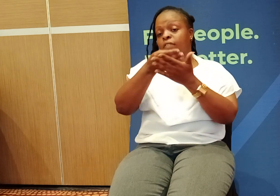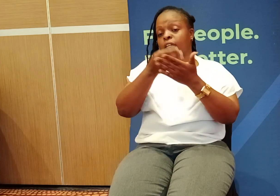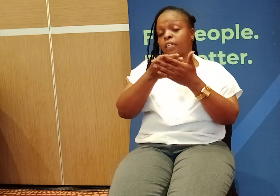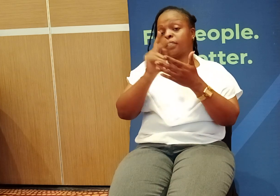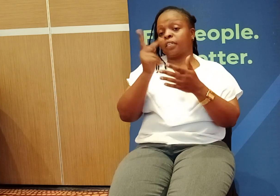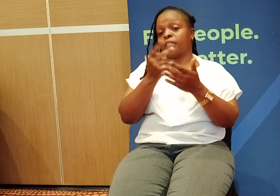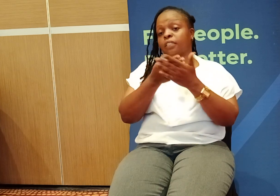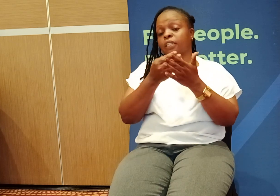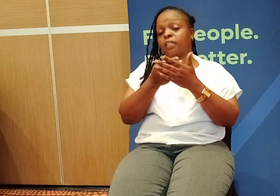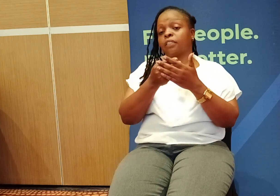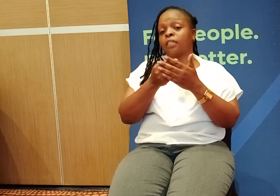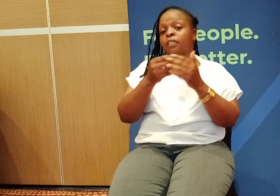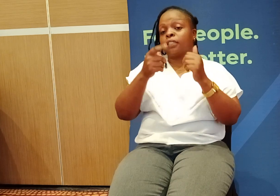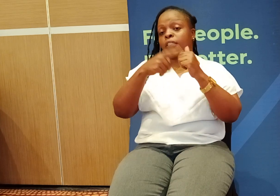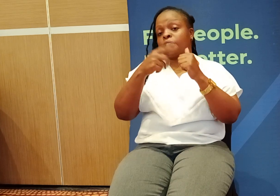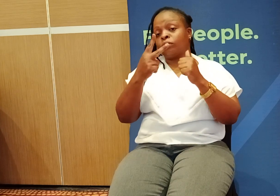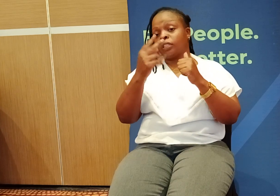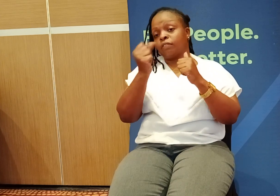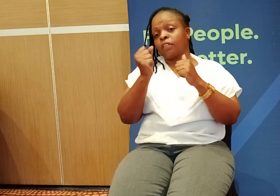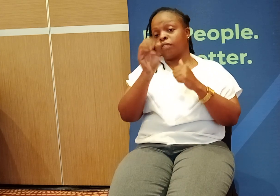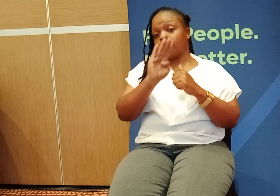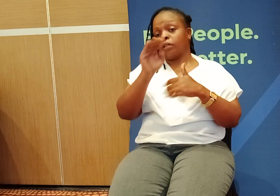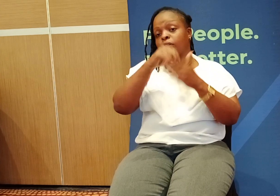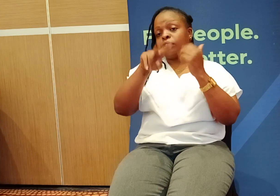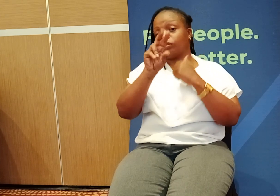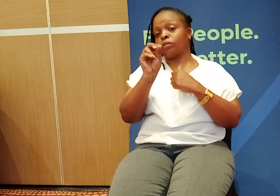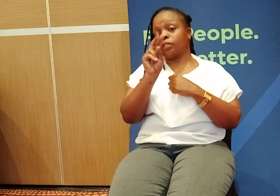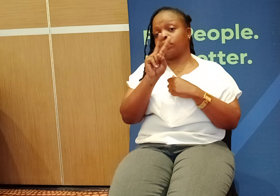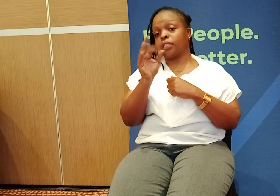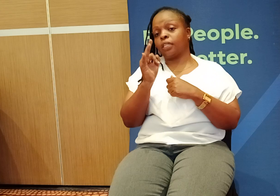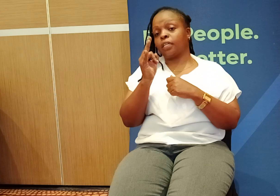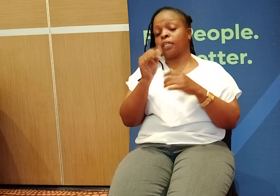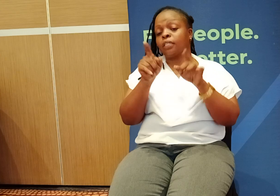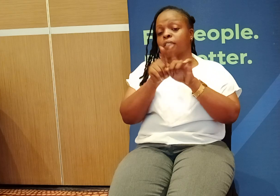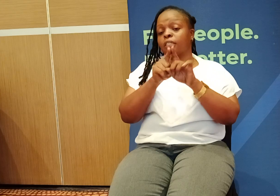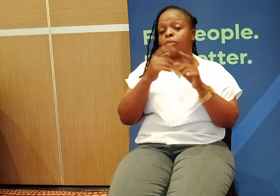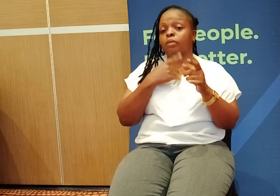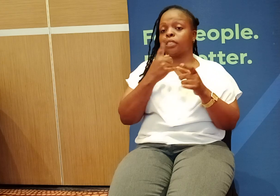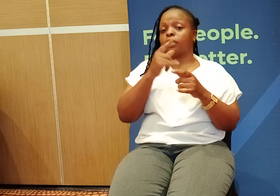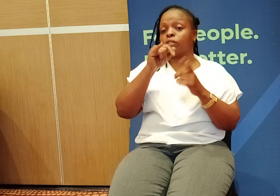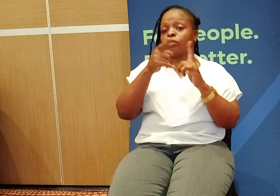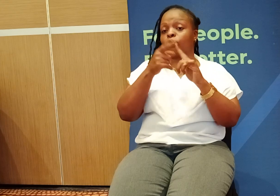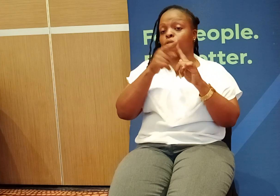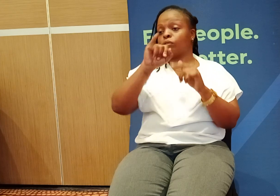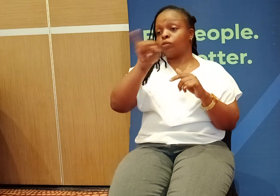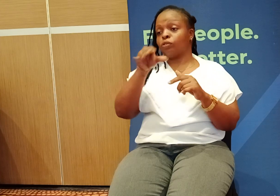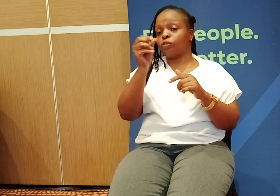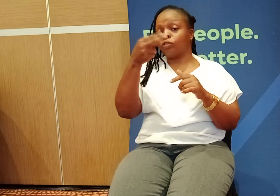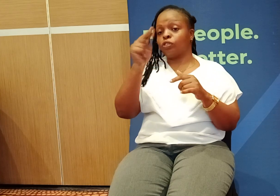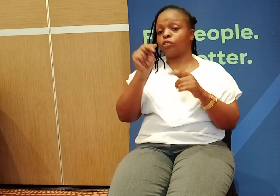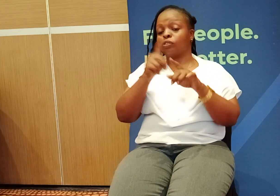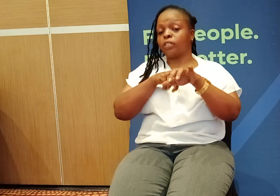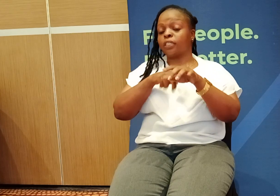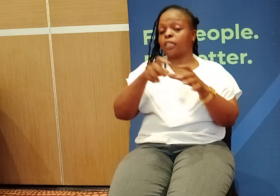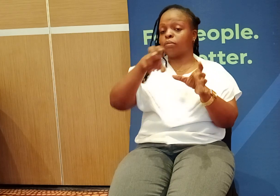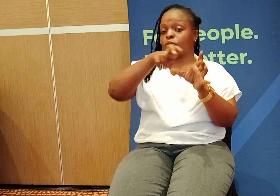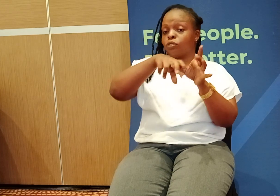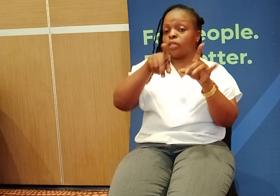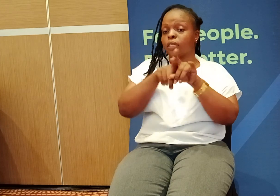526 billion in 2023. But I also said to John Okulo when he joined, who is the director